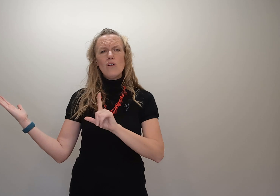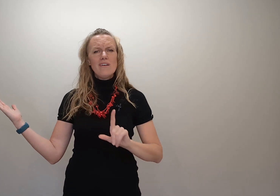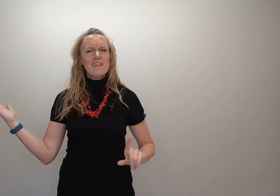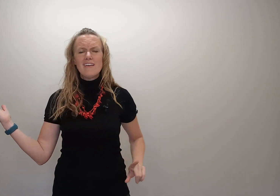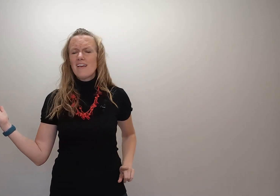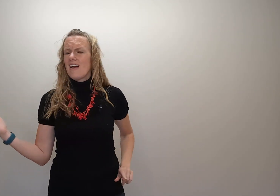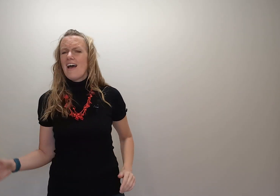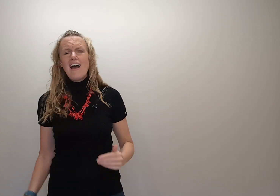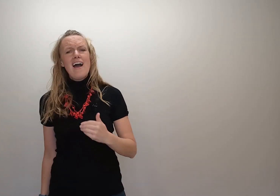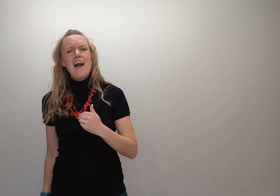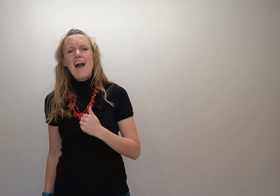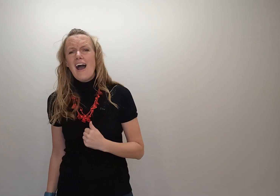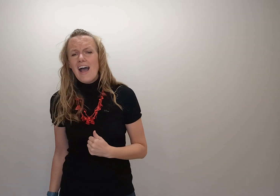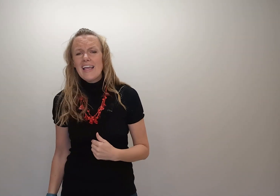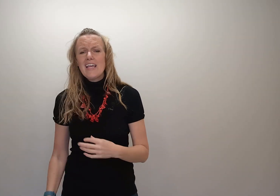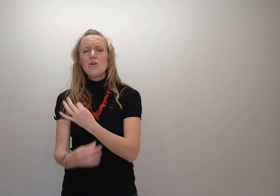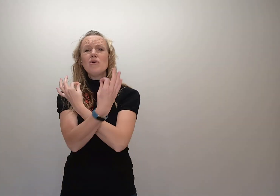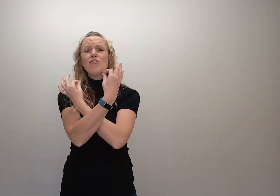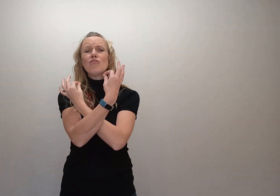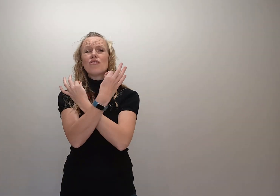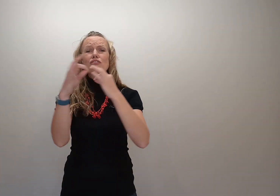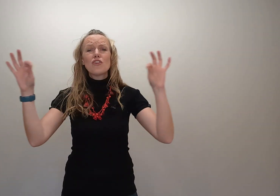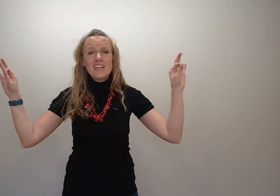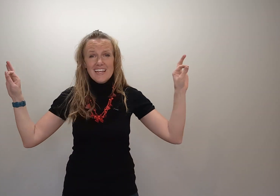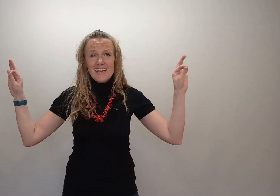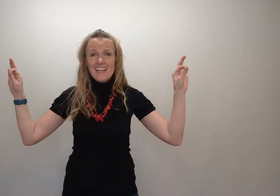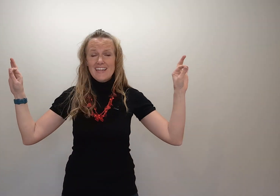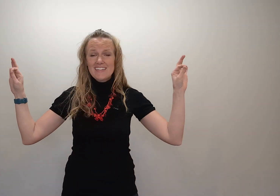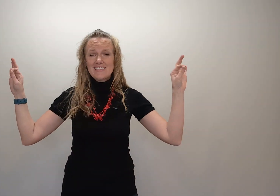Lord, I am free.